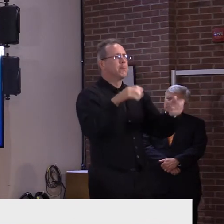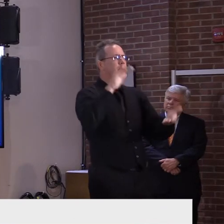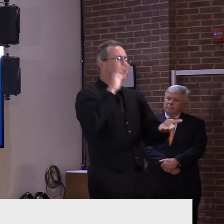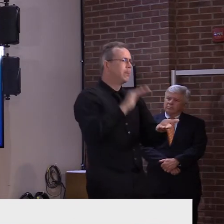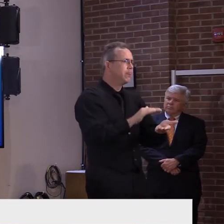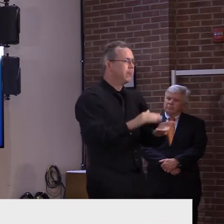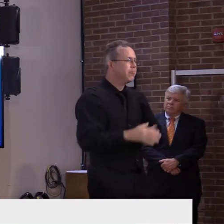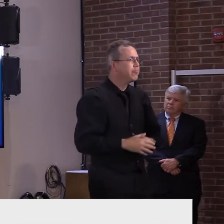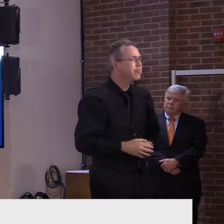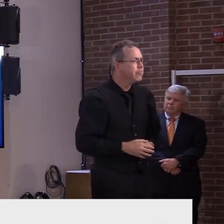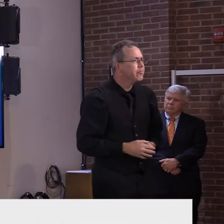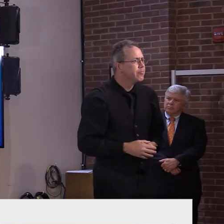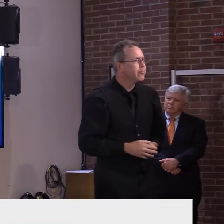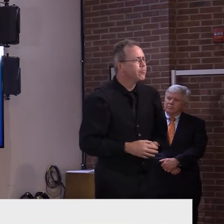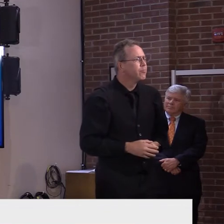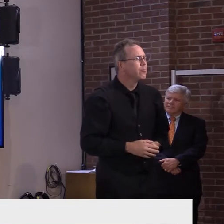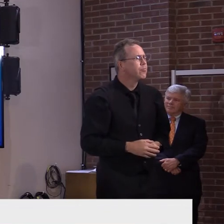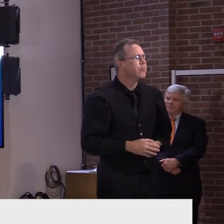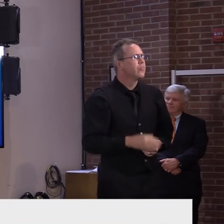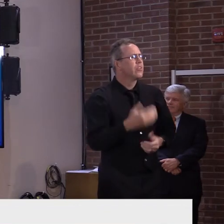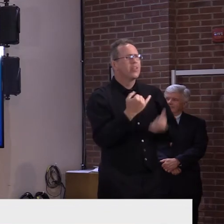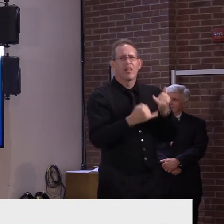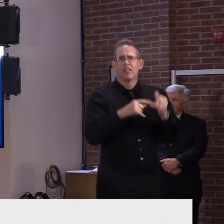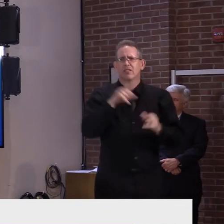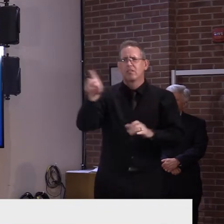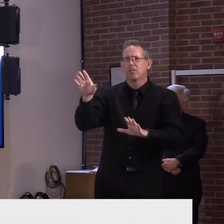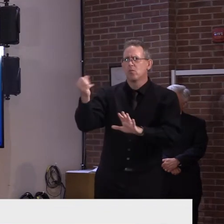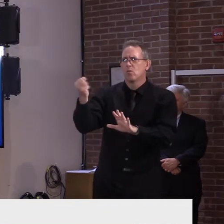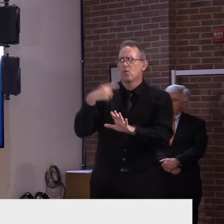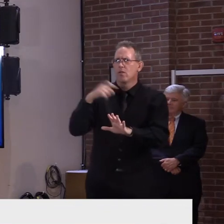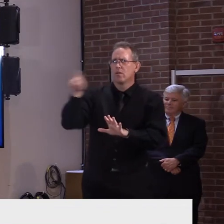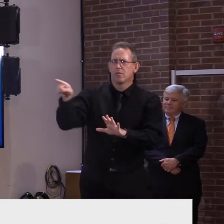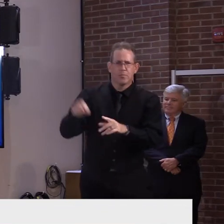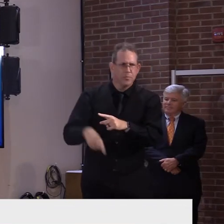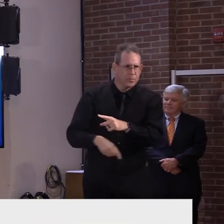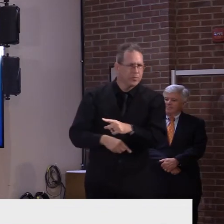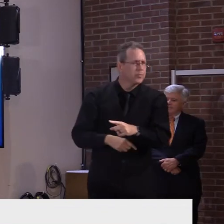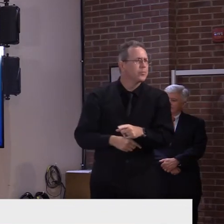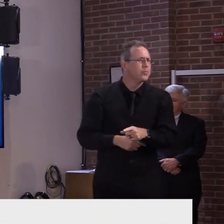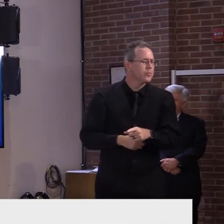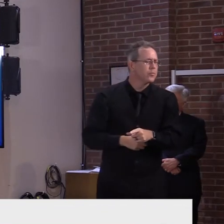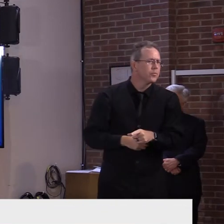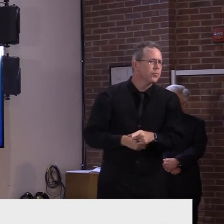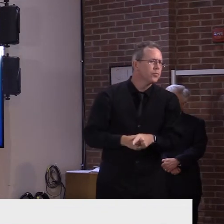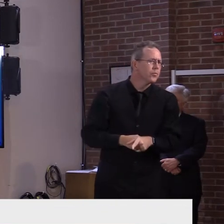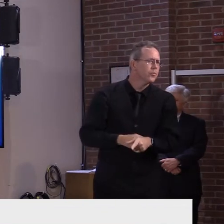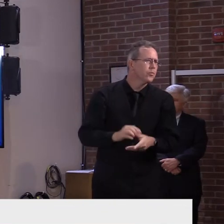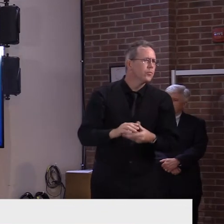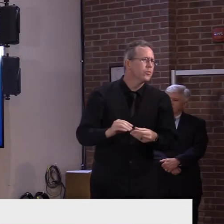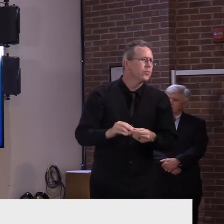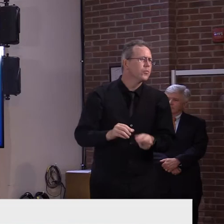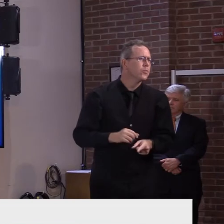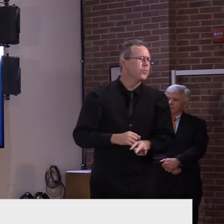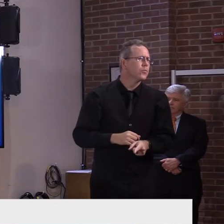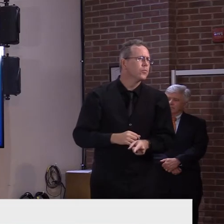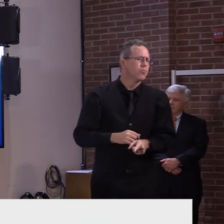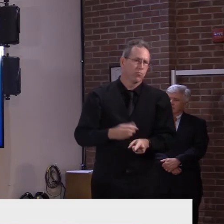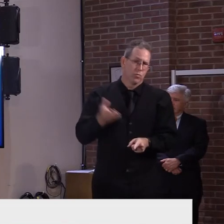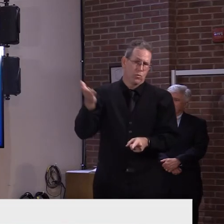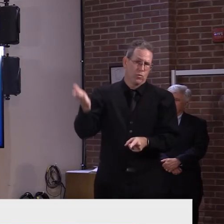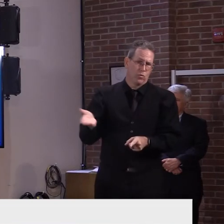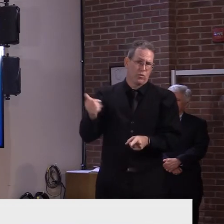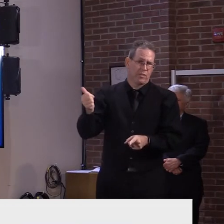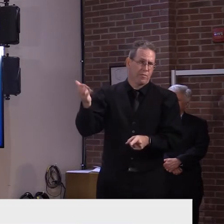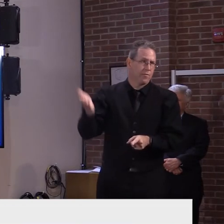And this will be my last follow-up, I apologize. What is stopping you right now from publicly and strongly, as